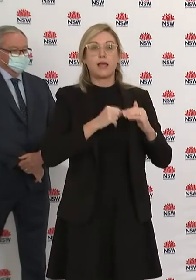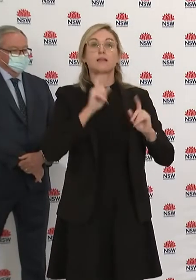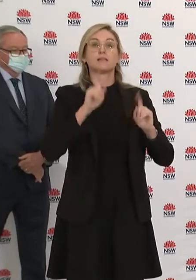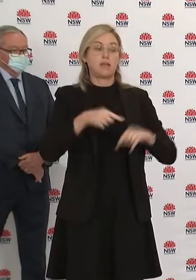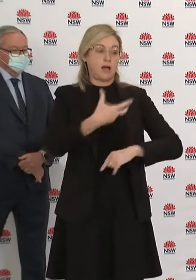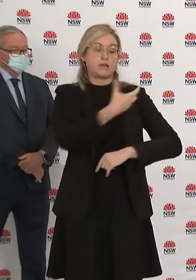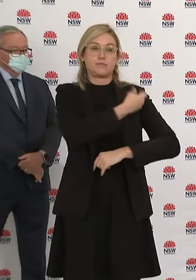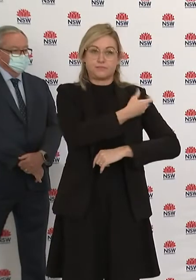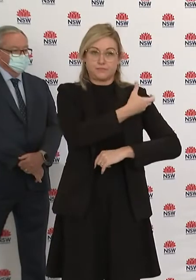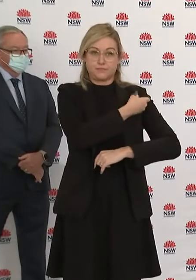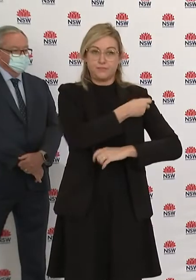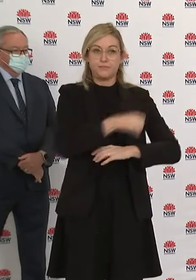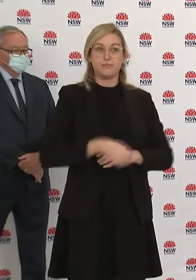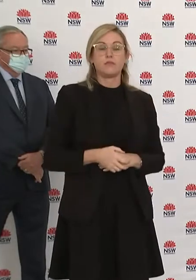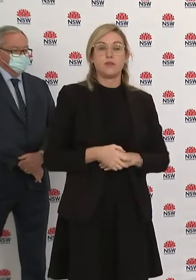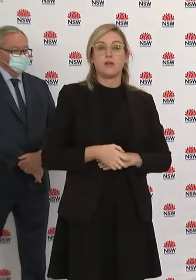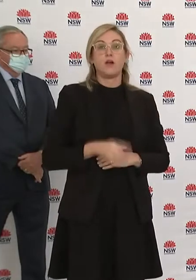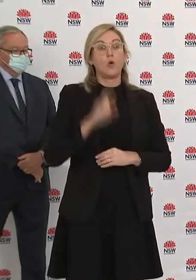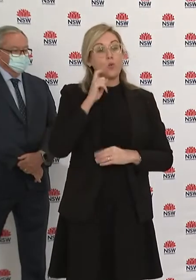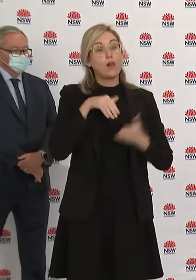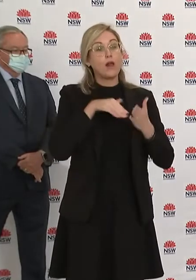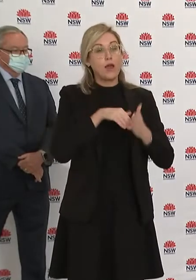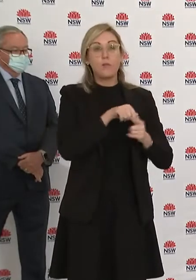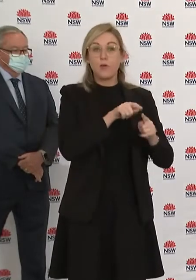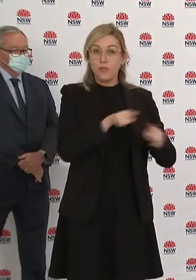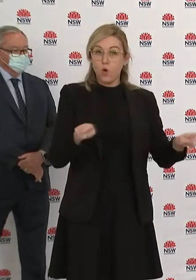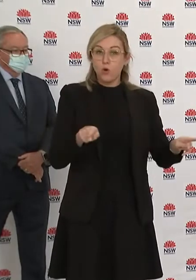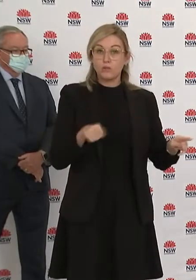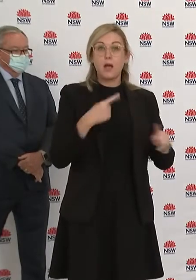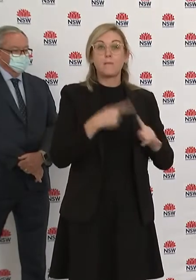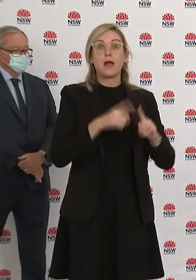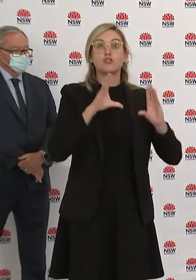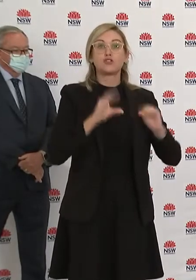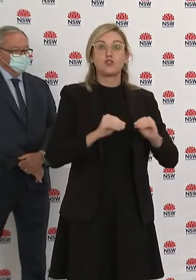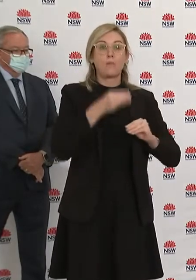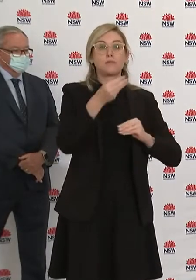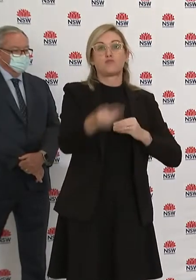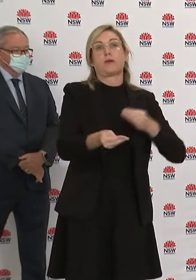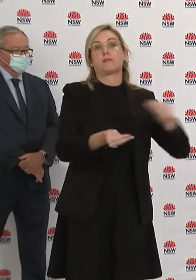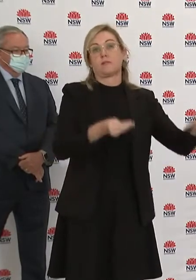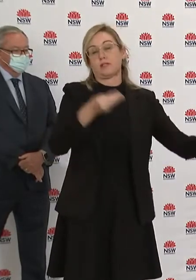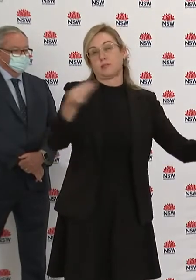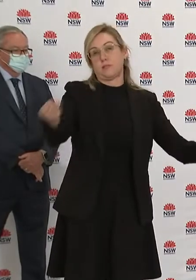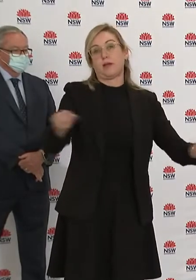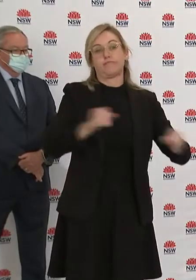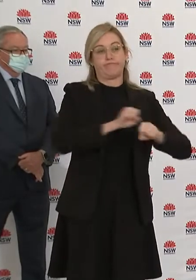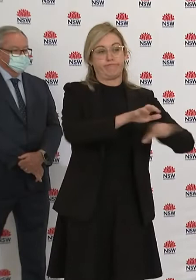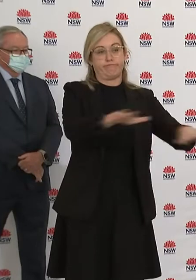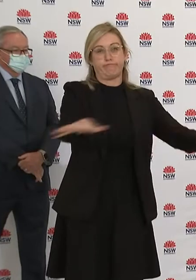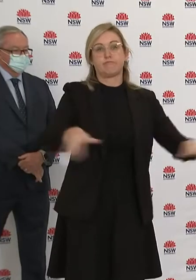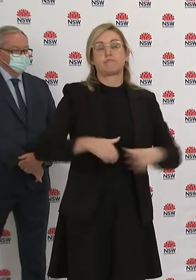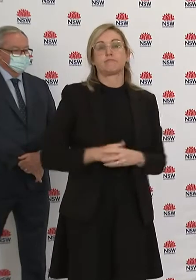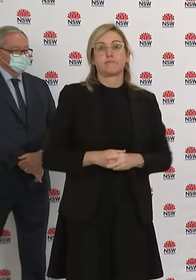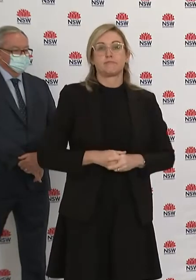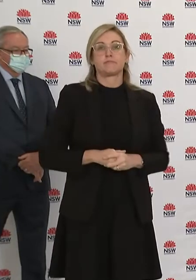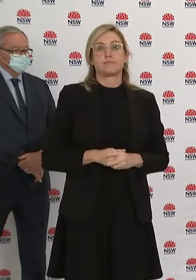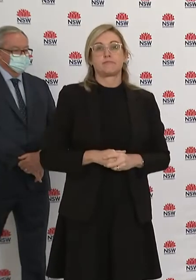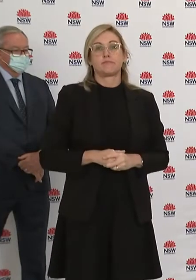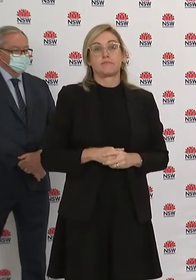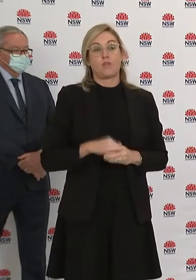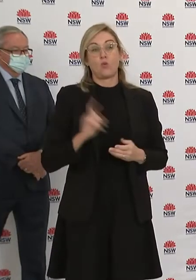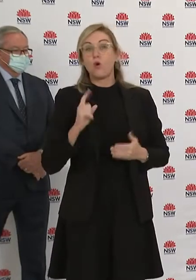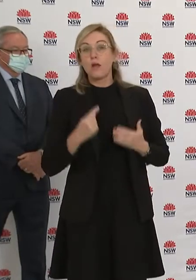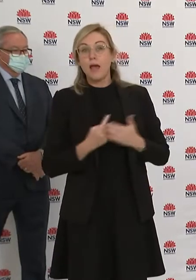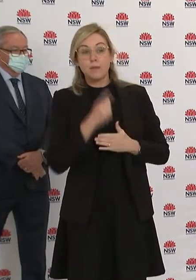that that will provide individual benefit them, but also prevent them spreading it on. And what we're seeing is that people are bringing it into their households and